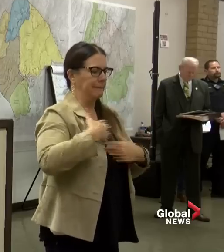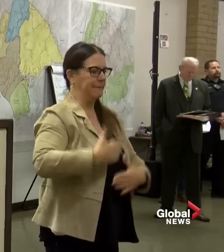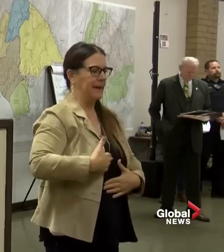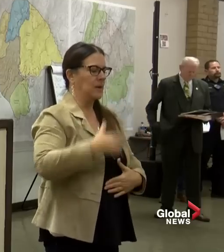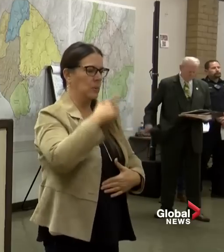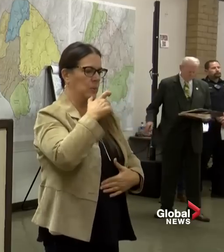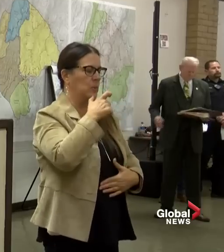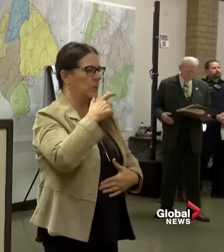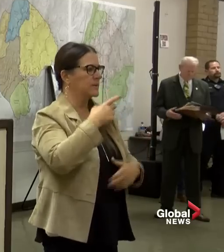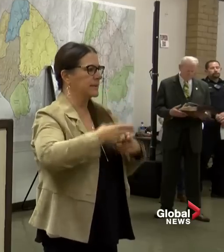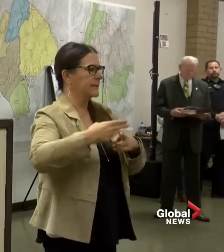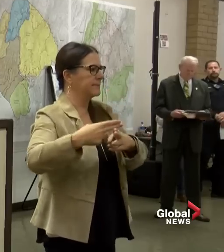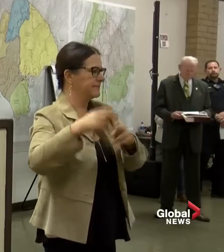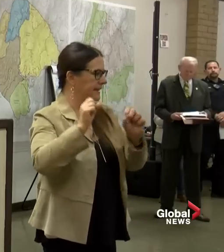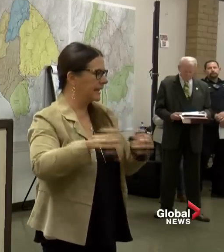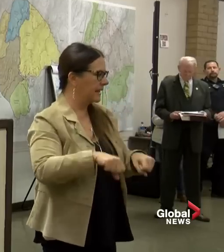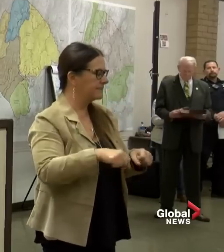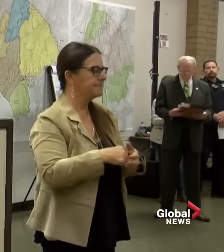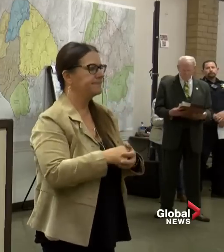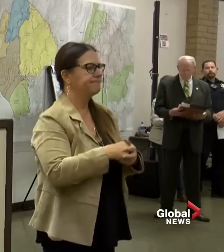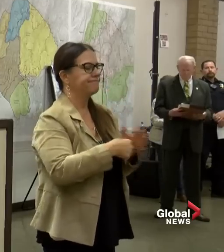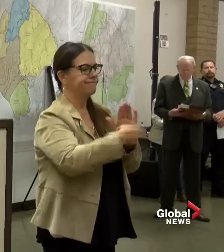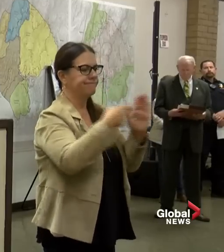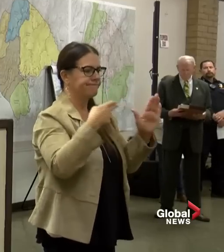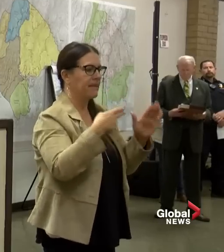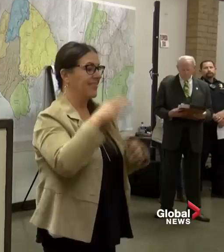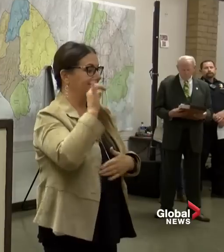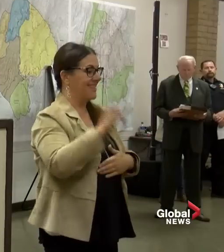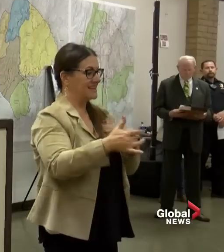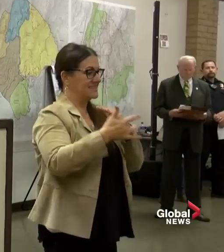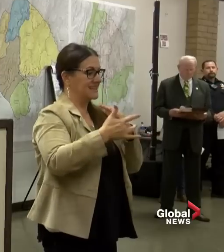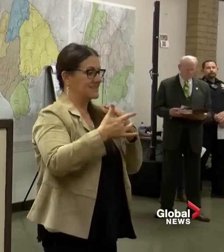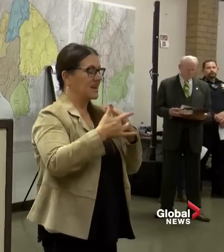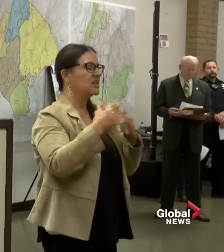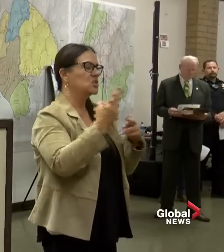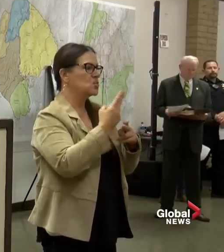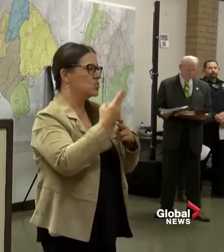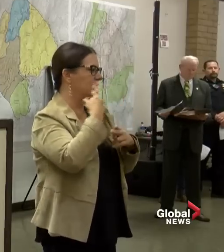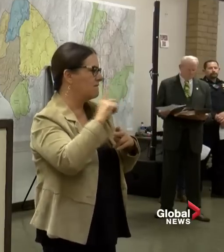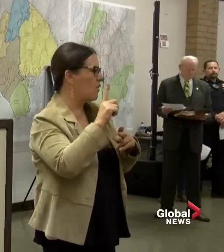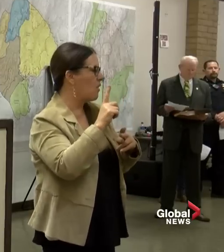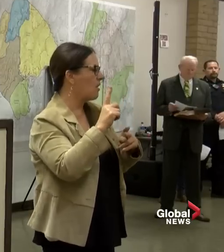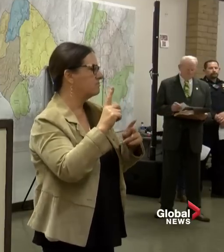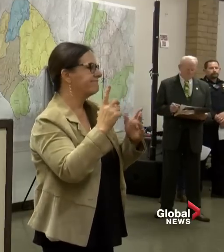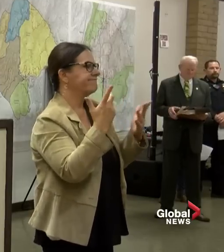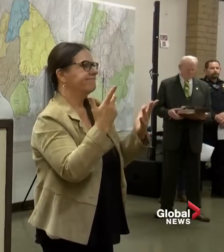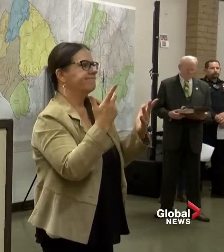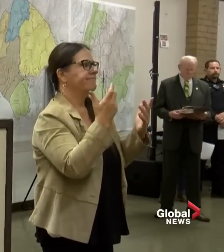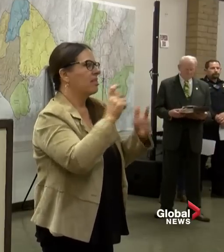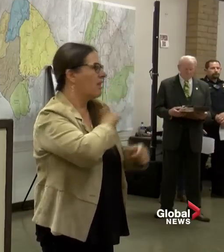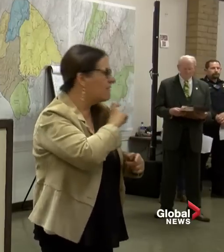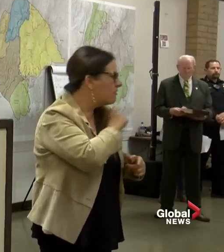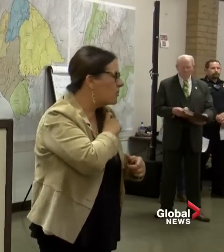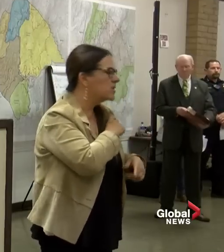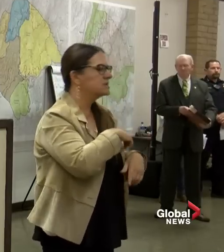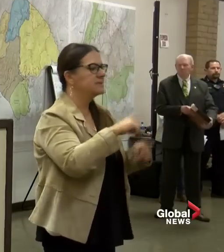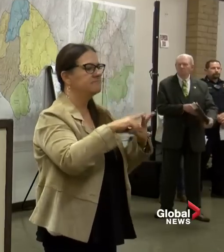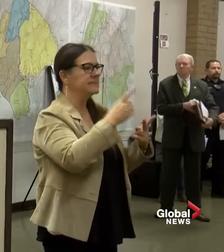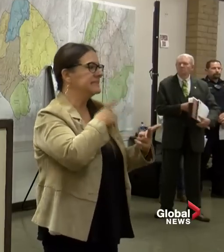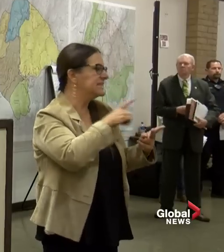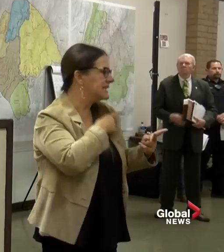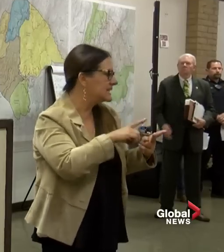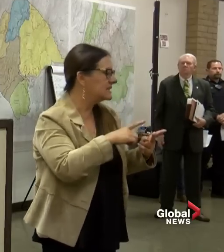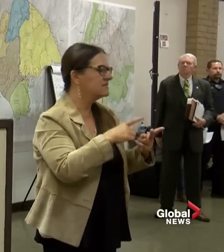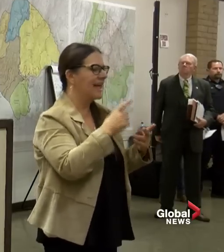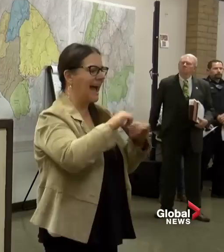This is technology that can be used across the board in law enforcement. This technology will be able to be used by detectives in